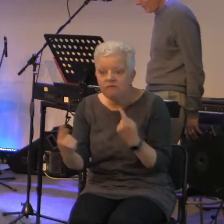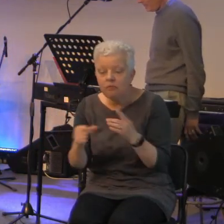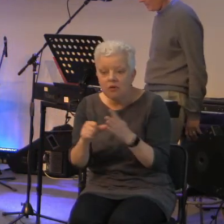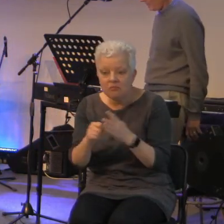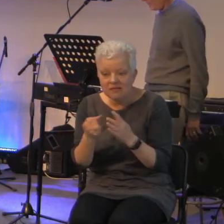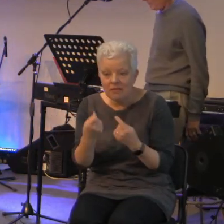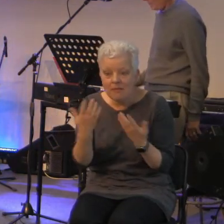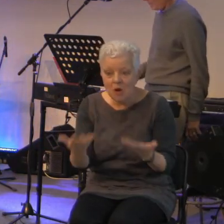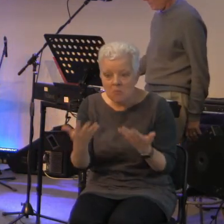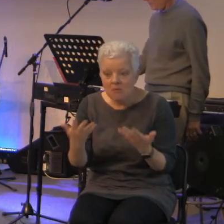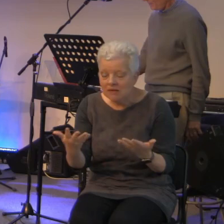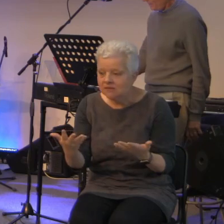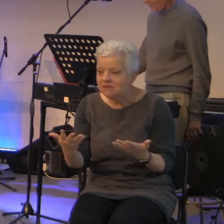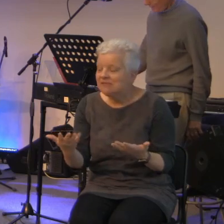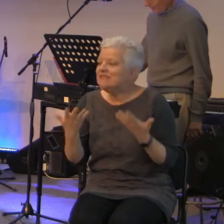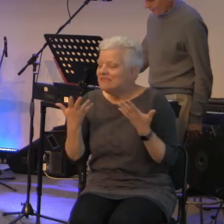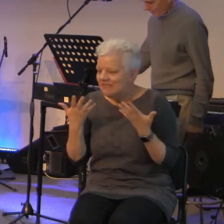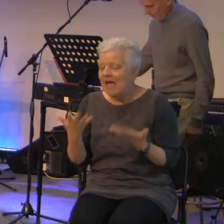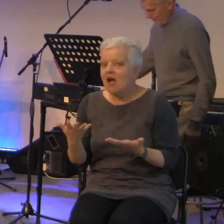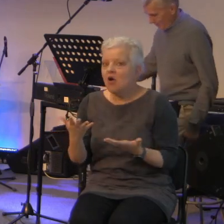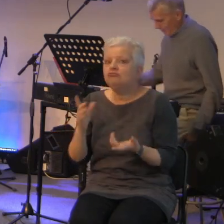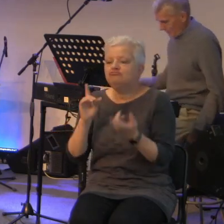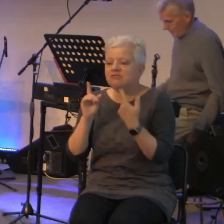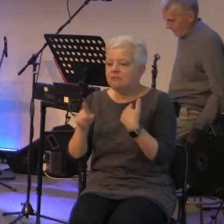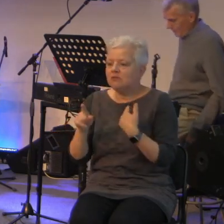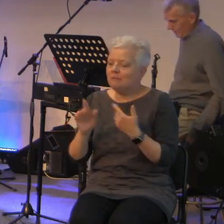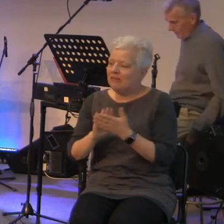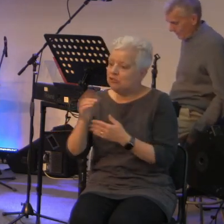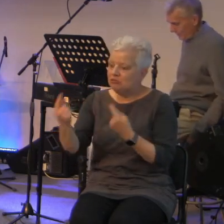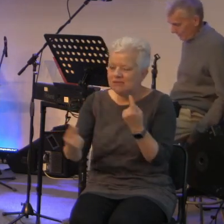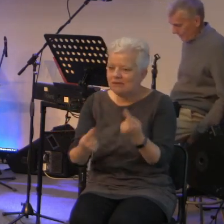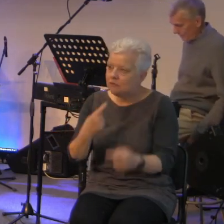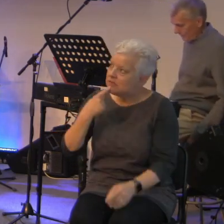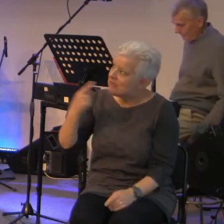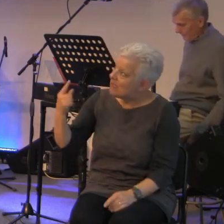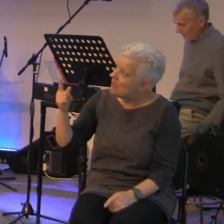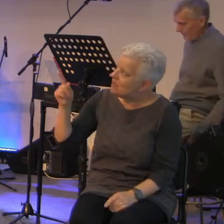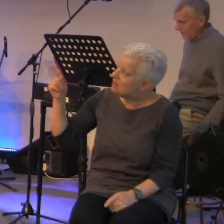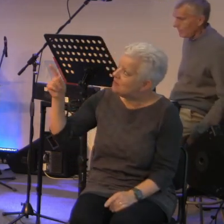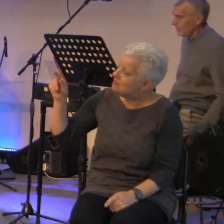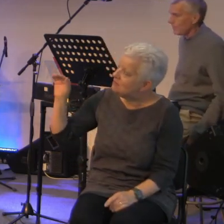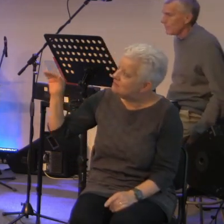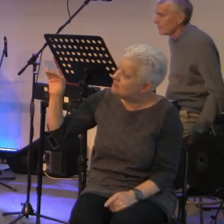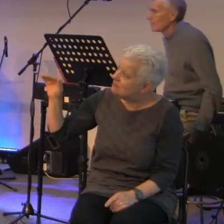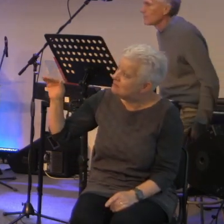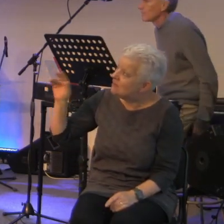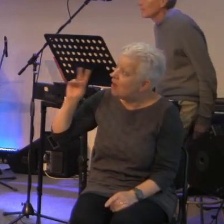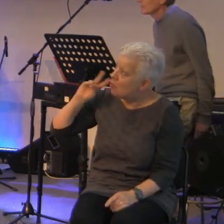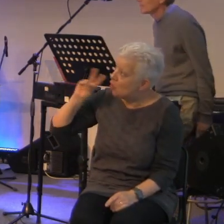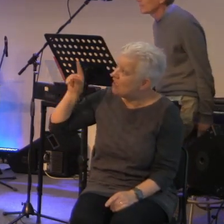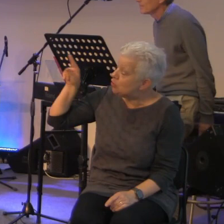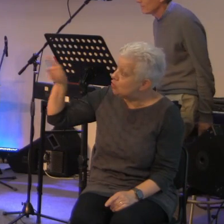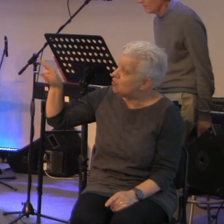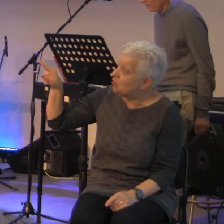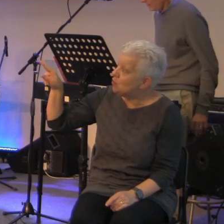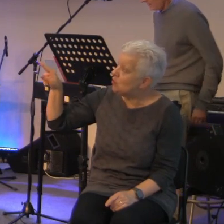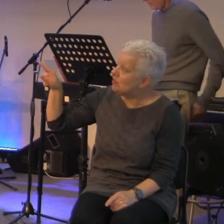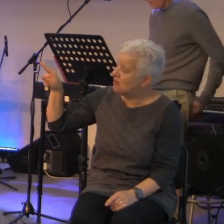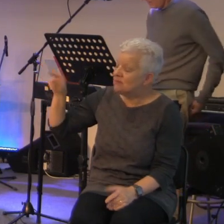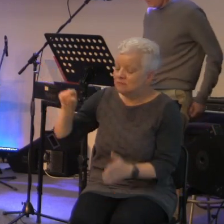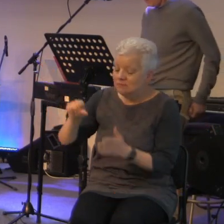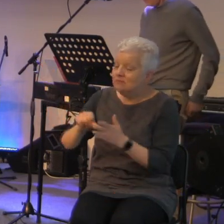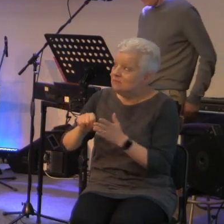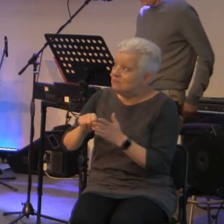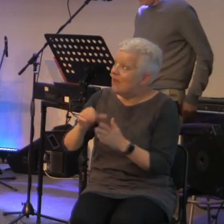And now as we respond is a chance for you to say to God, I'm looking to you, I'm coming